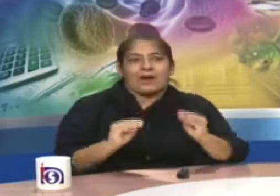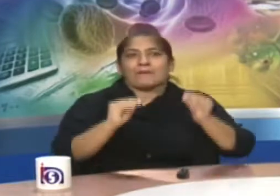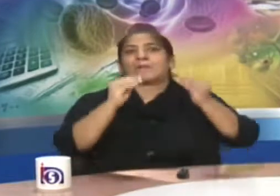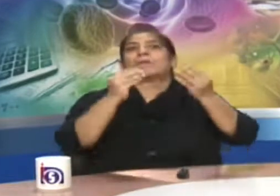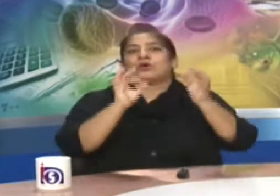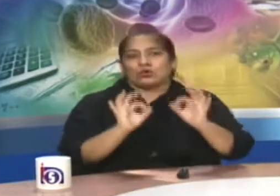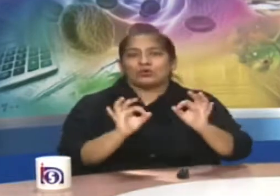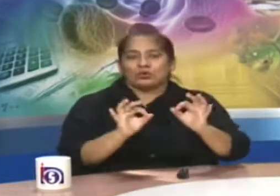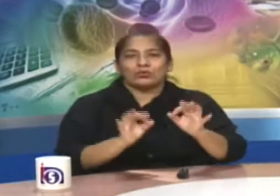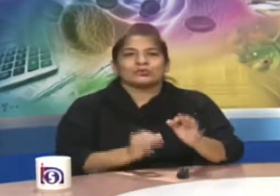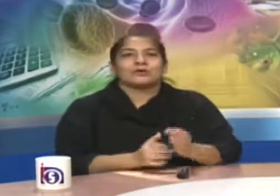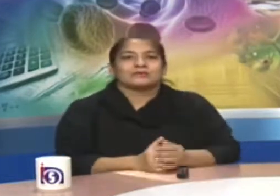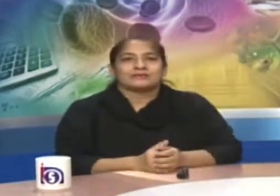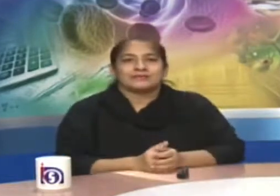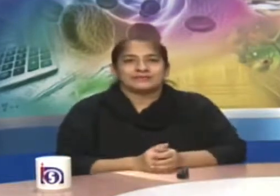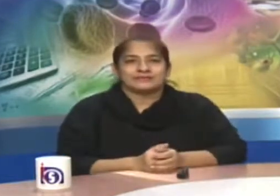a particular step.